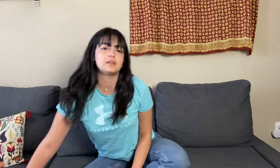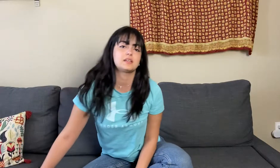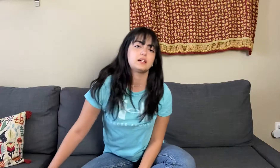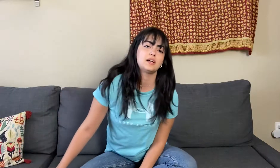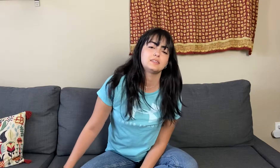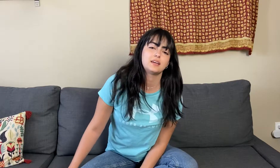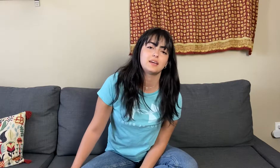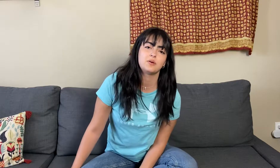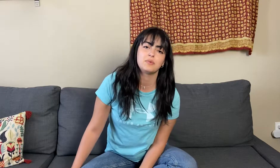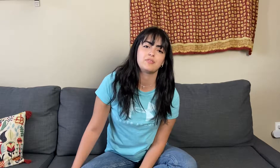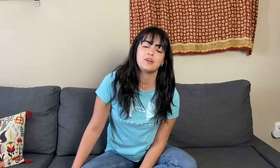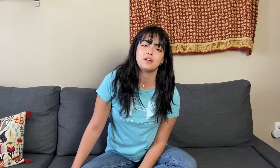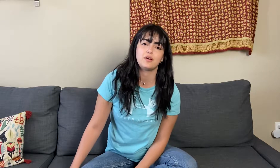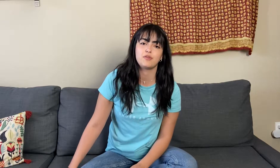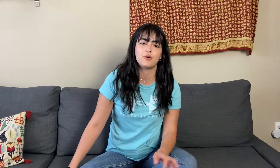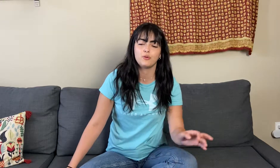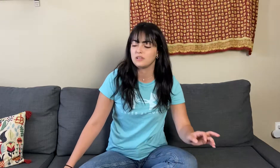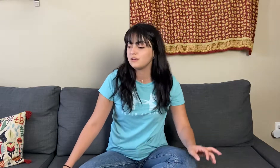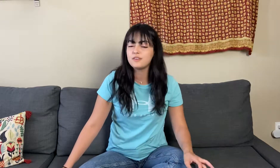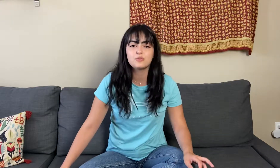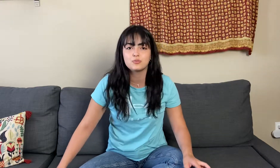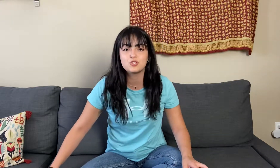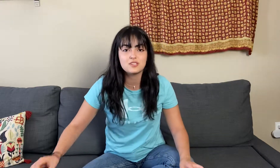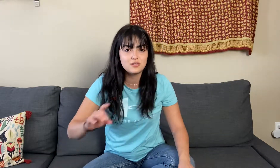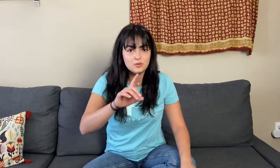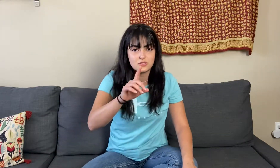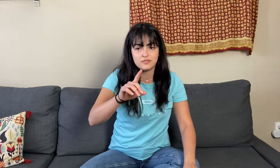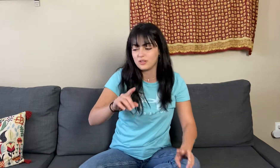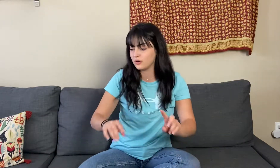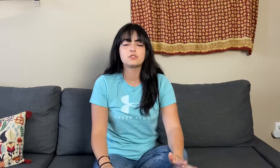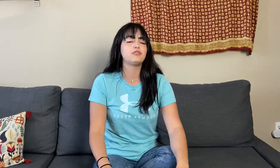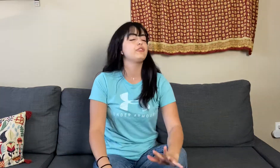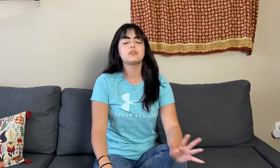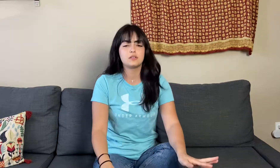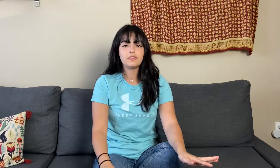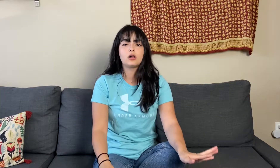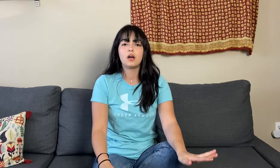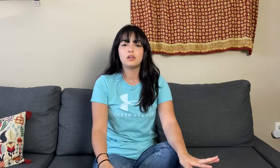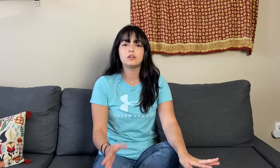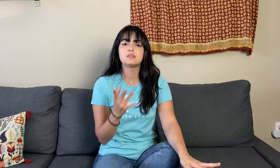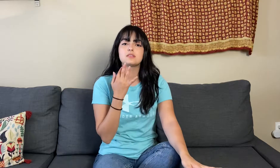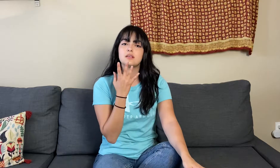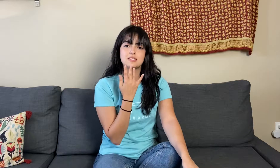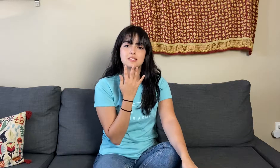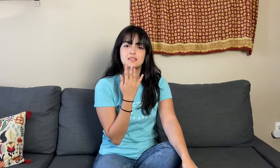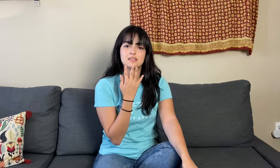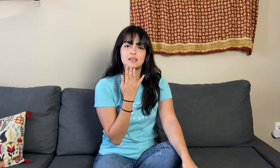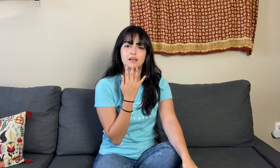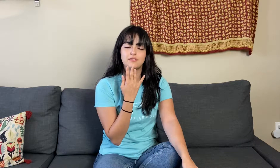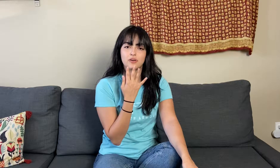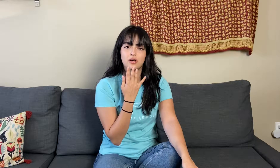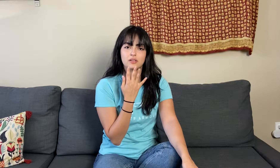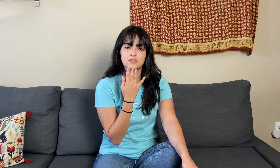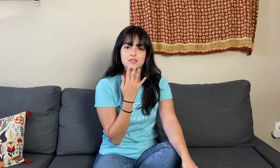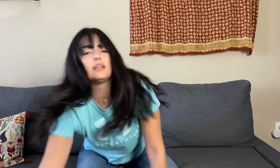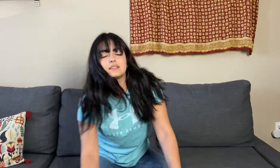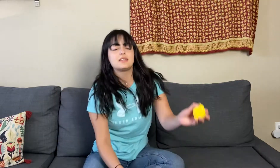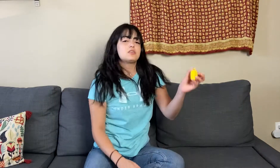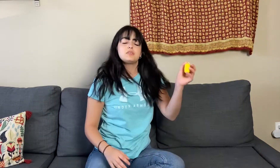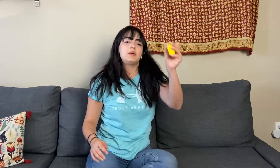basically had to kick out my friend out of her own living room just to do this video. So first of all, colors. This is the sign for colors. Let's say there's a baby